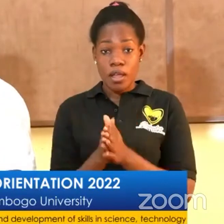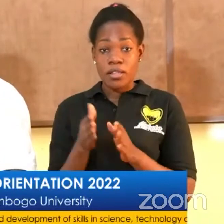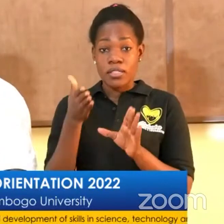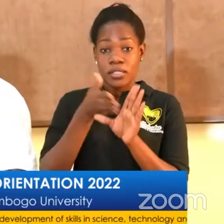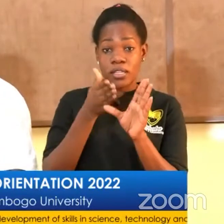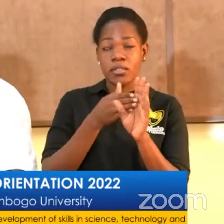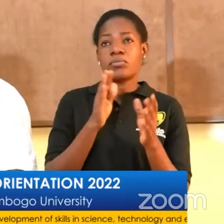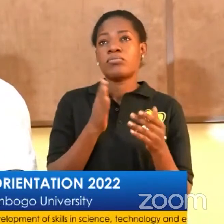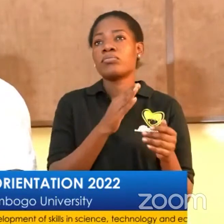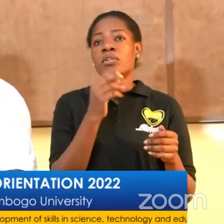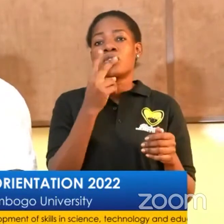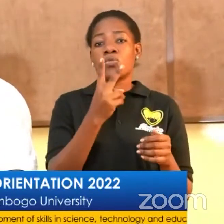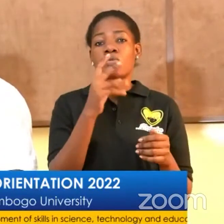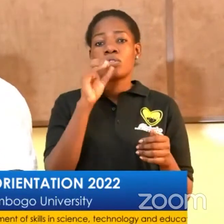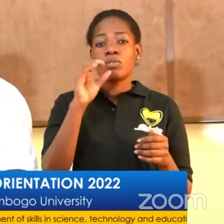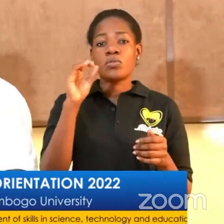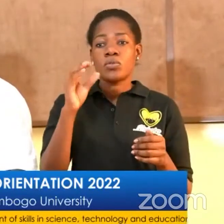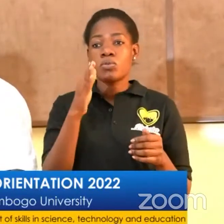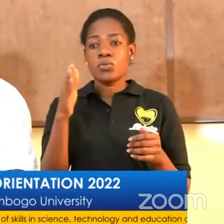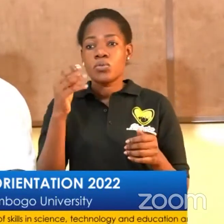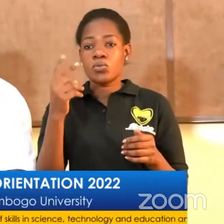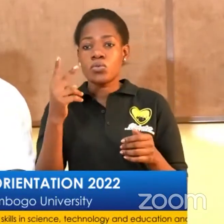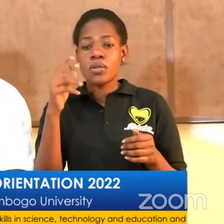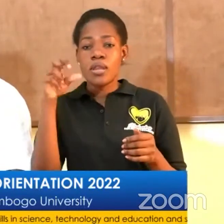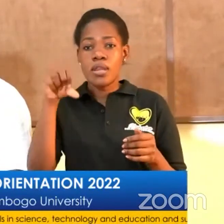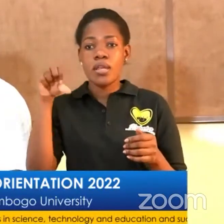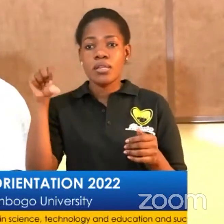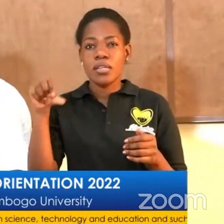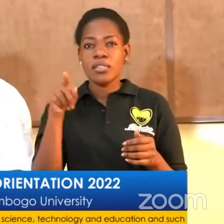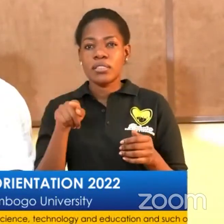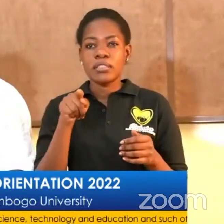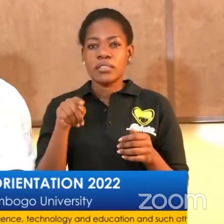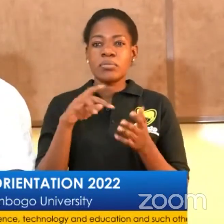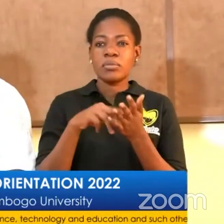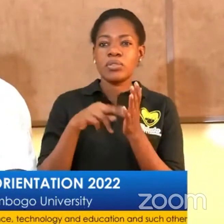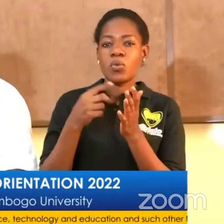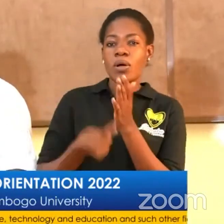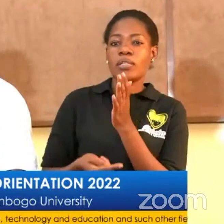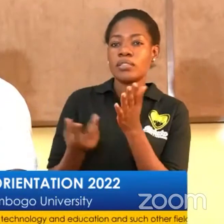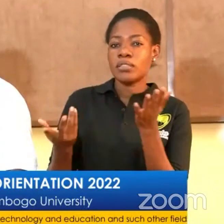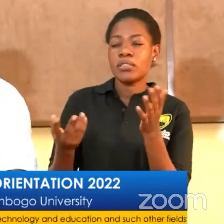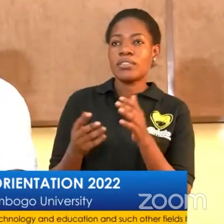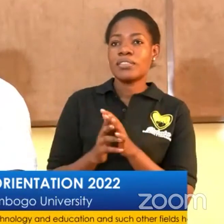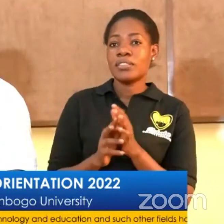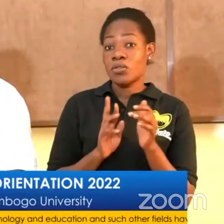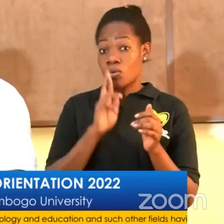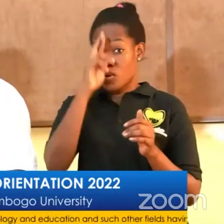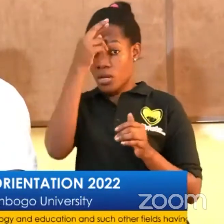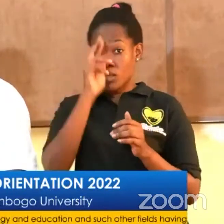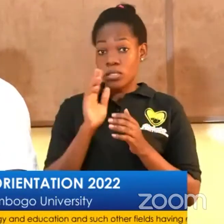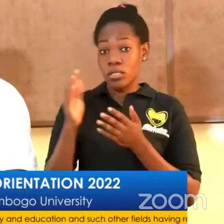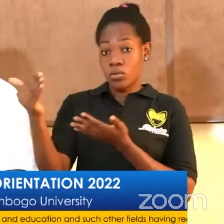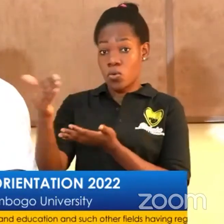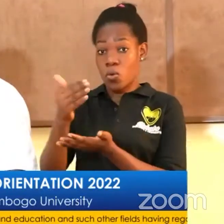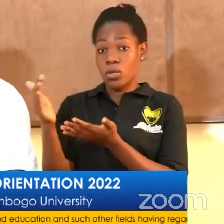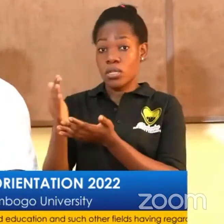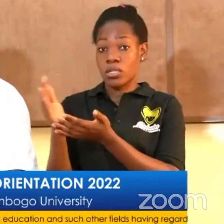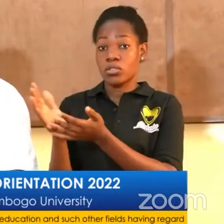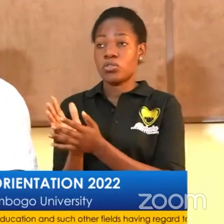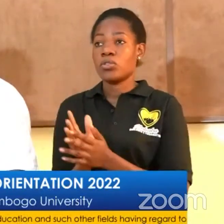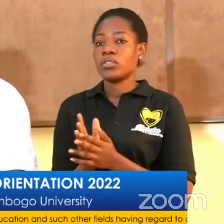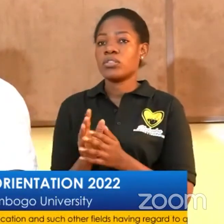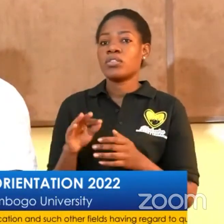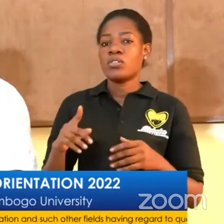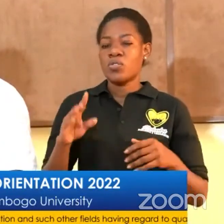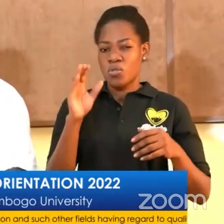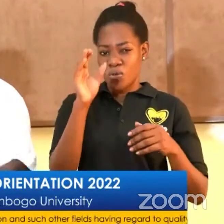200 to 299, that code will represent religious collections, Christianity